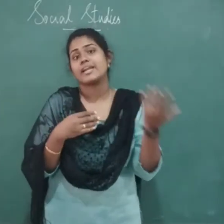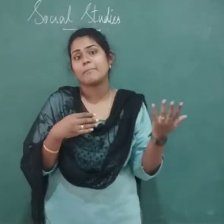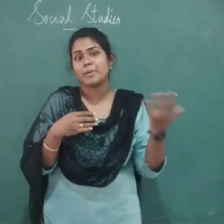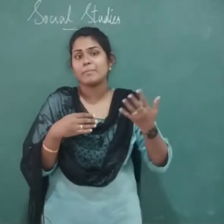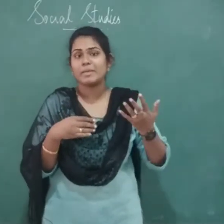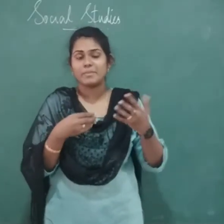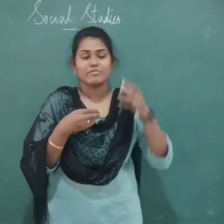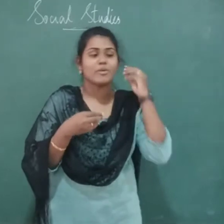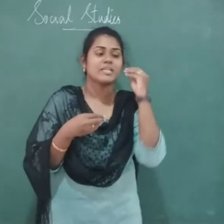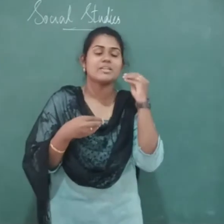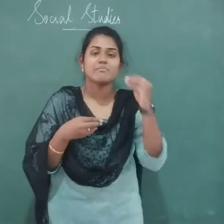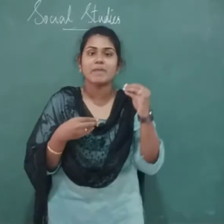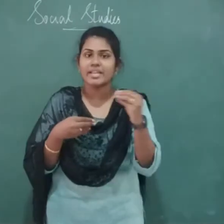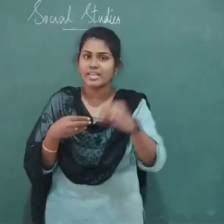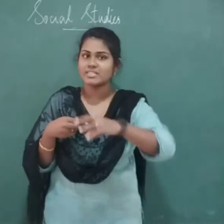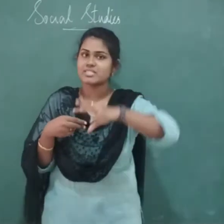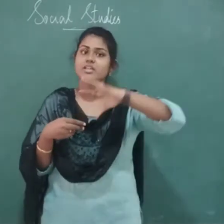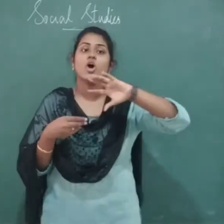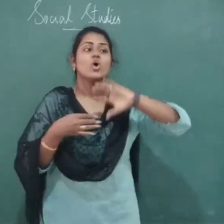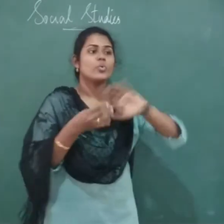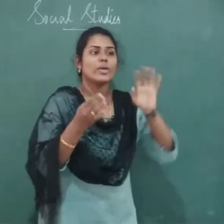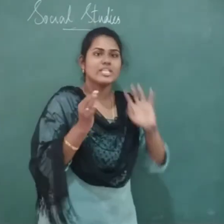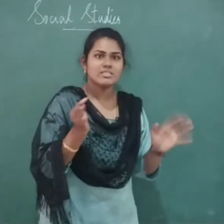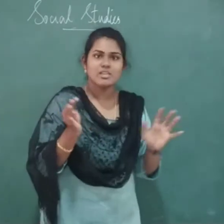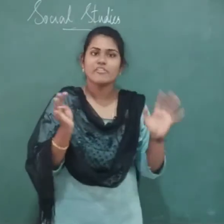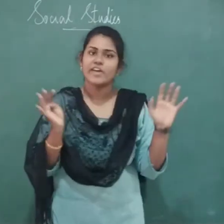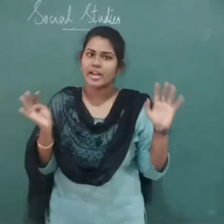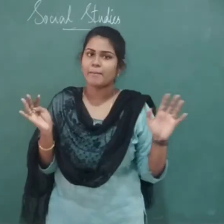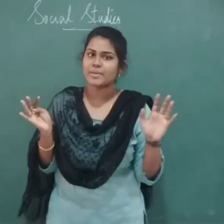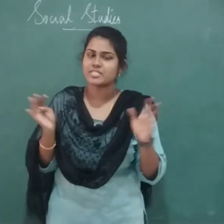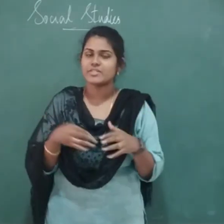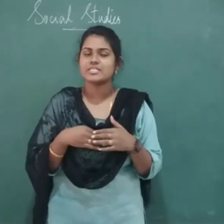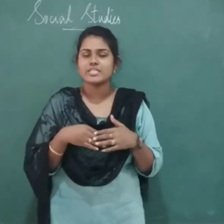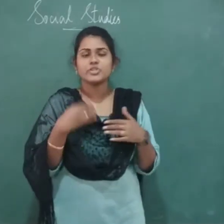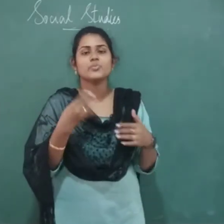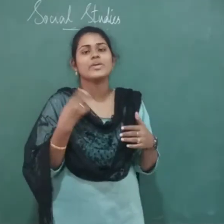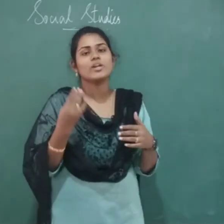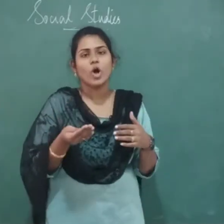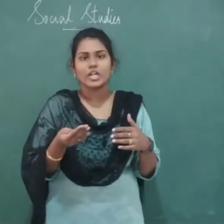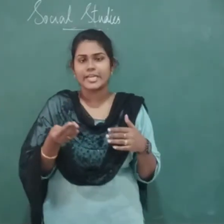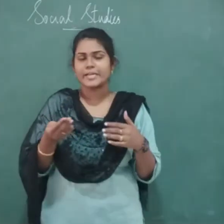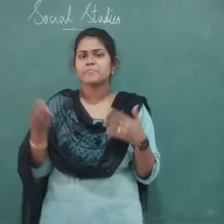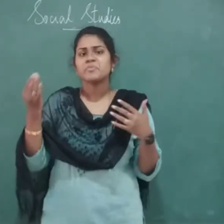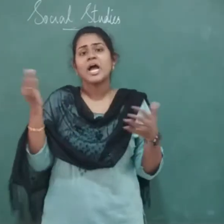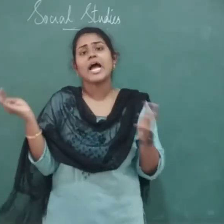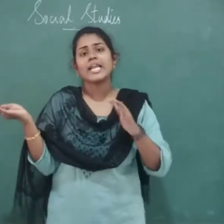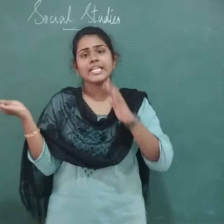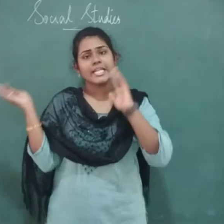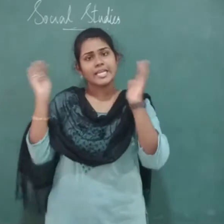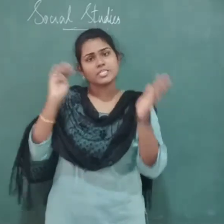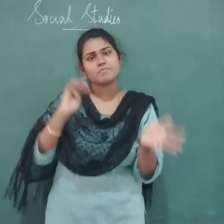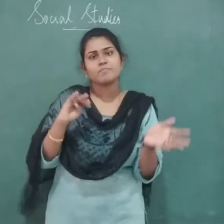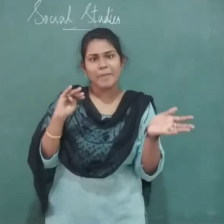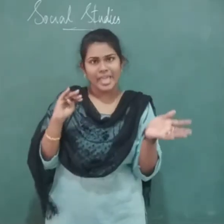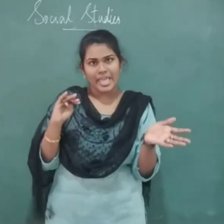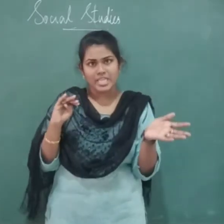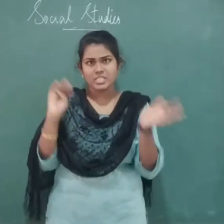Harappa people, from the remainings and ruins of Harappa civilization, we got that. And in the next page we